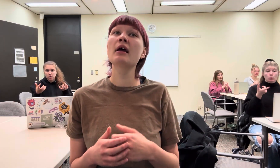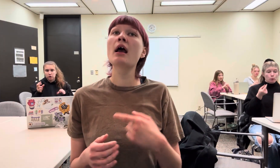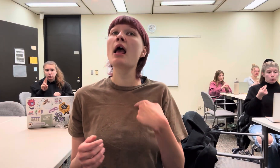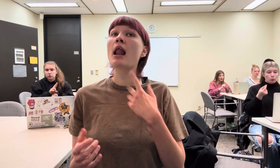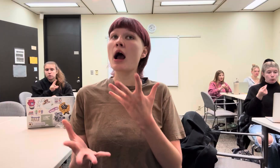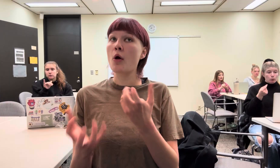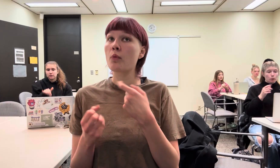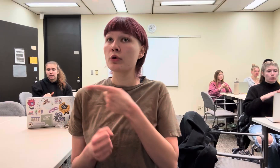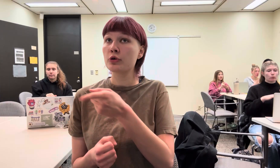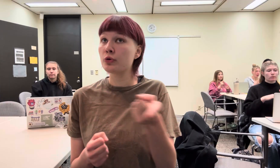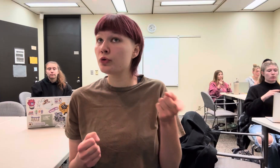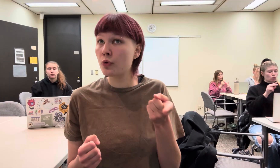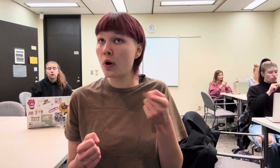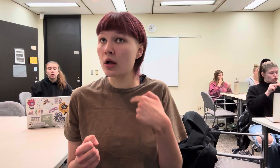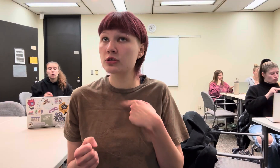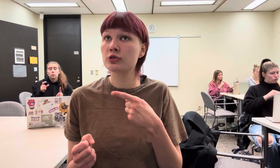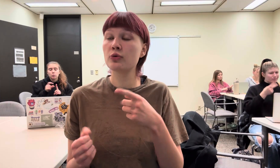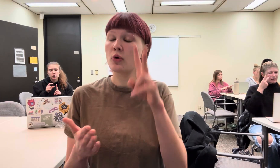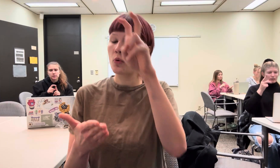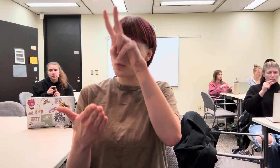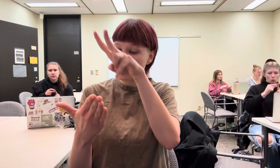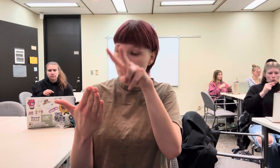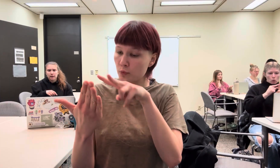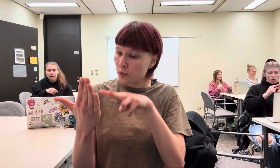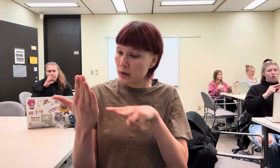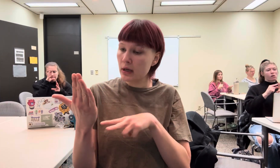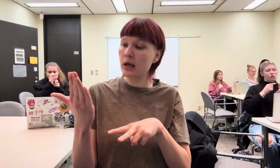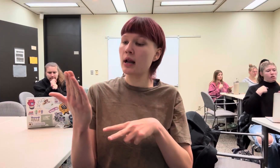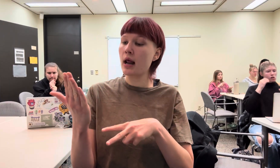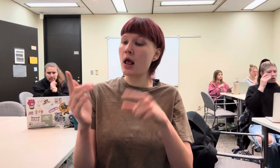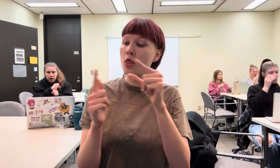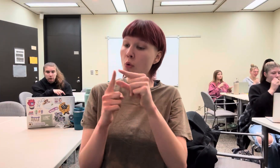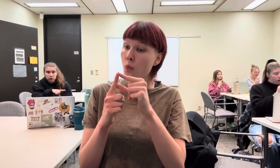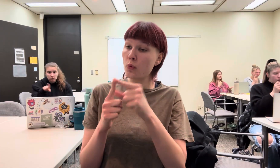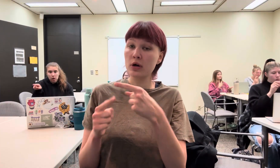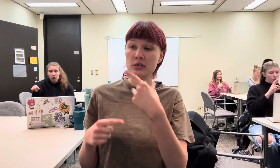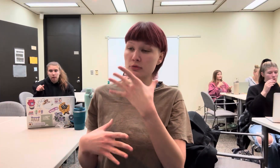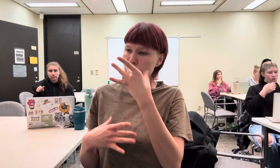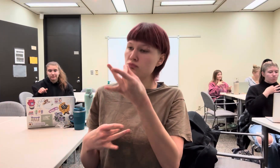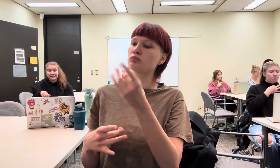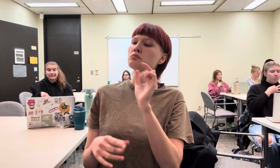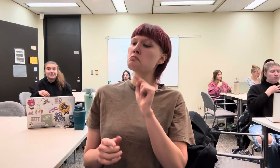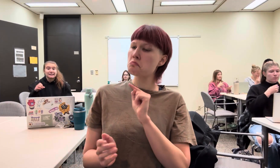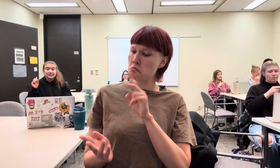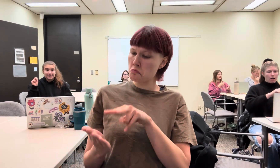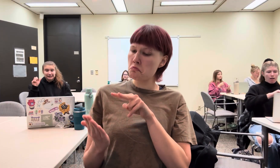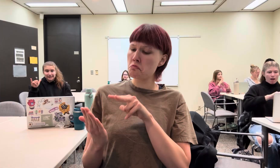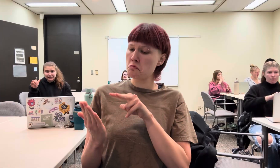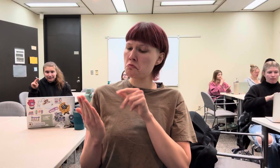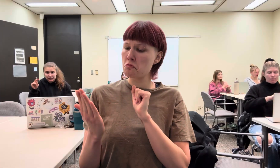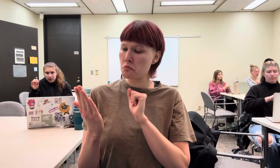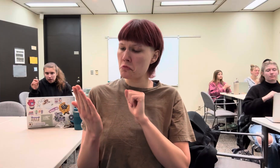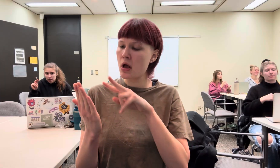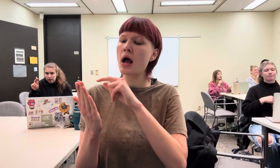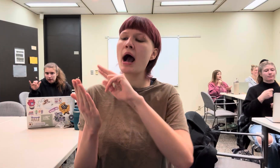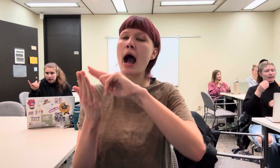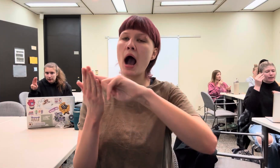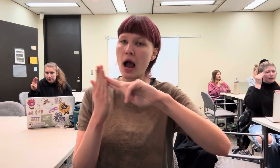words that grab you. Think about a synonym you could substitute for that word. how does that affect the tone of the sentence or